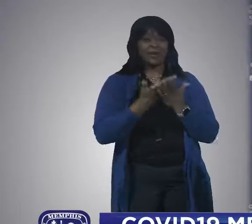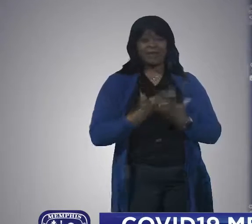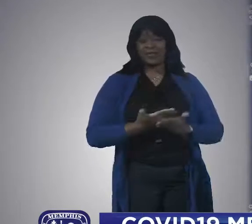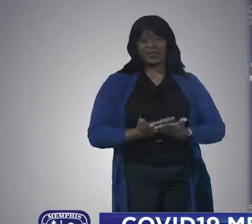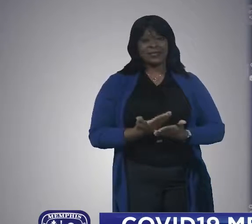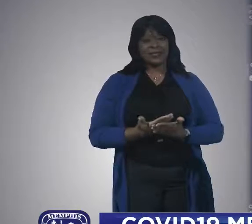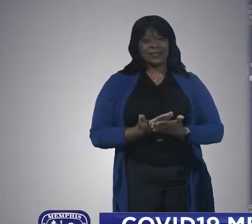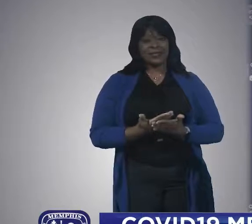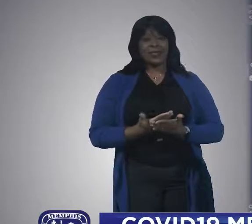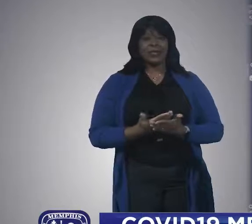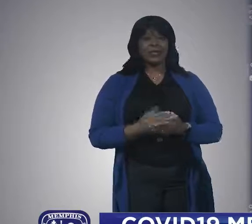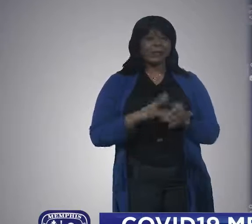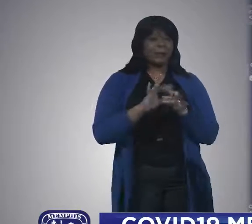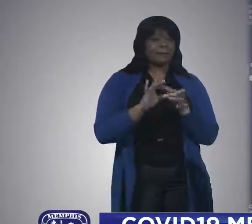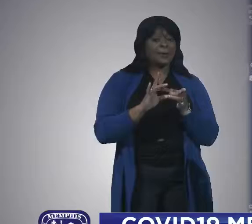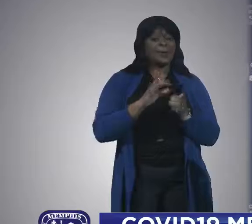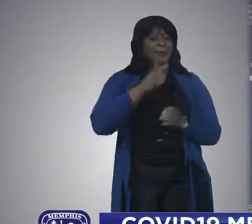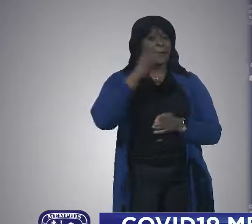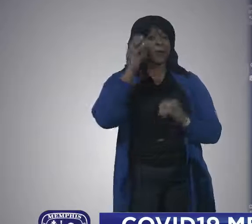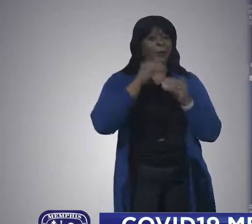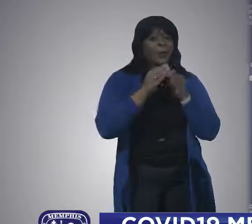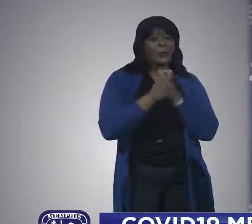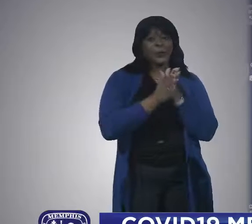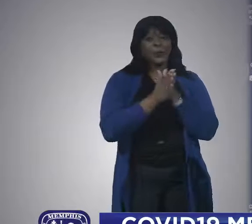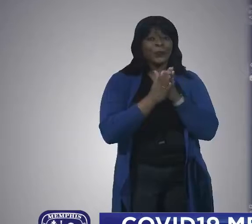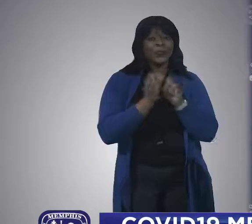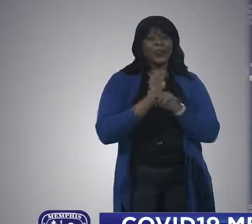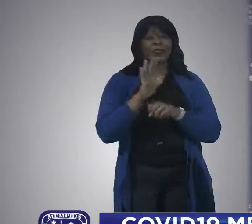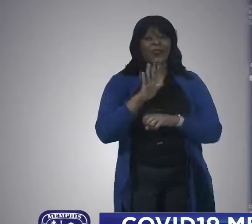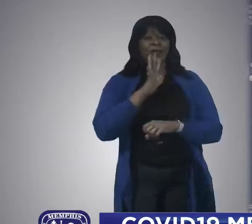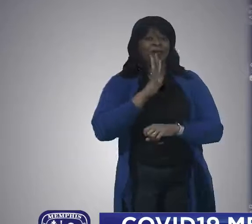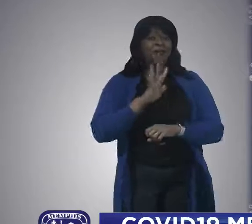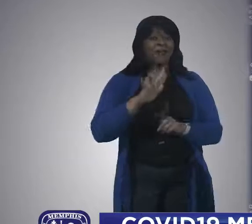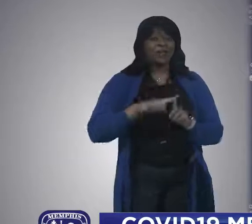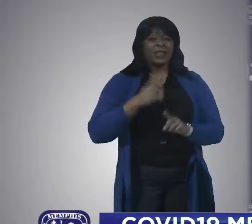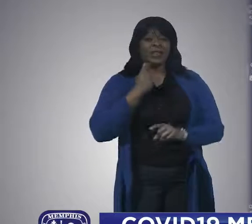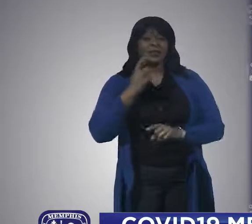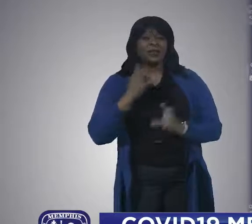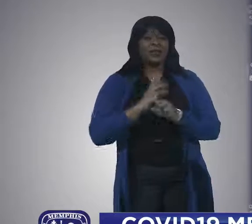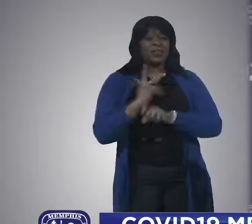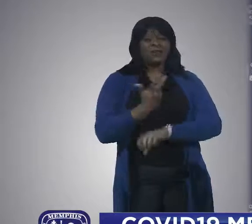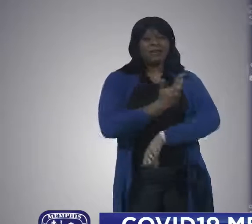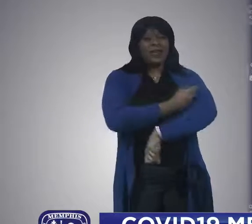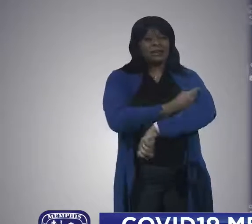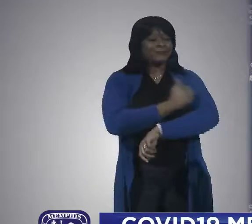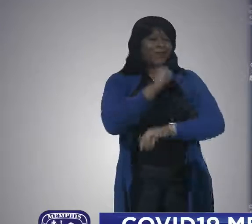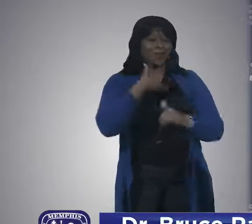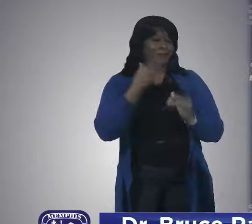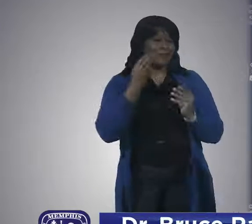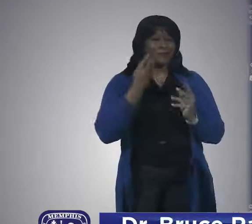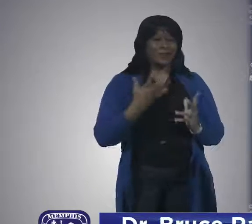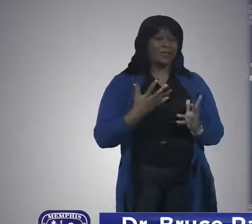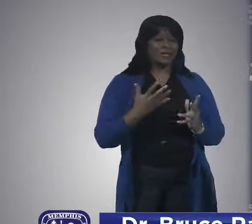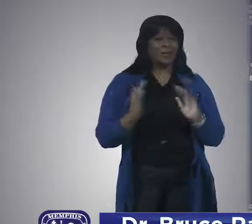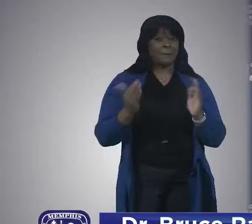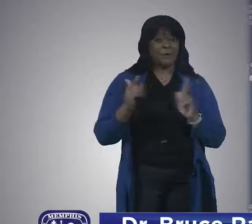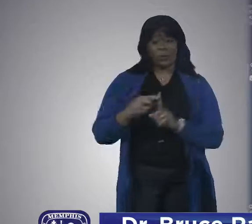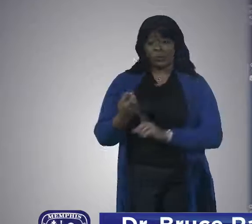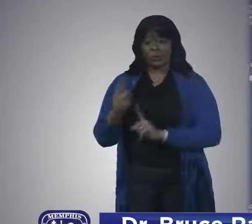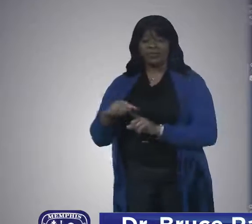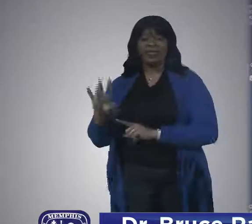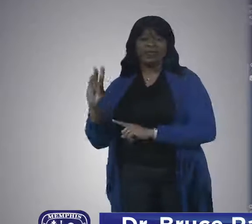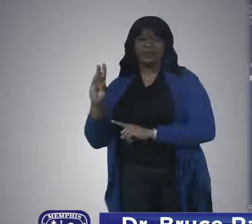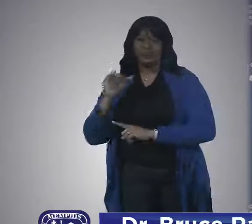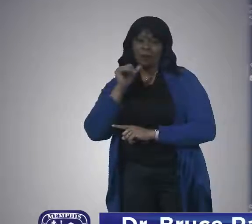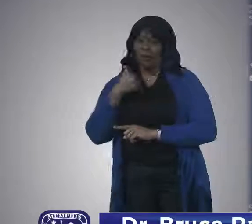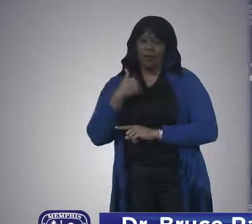evidence to say that parents are more eager to have their 5 to 11-year-olds vaccinated versus 12 to